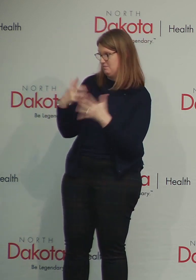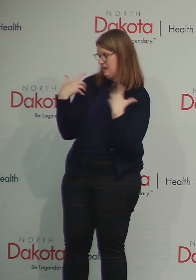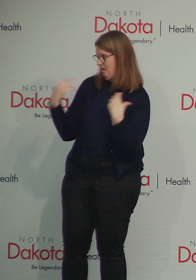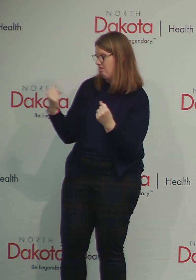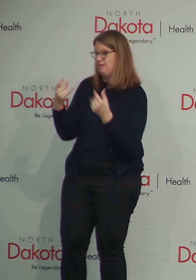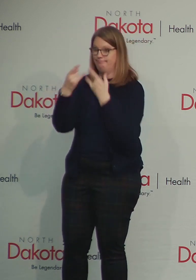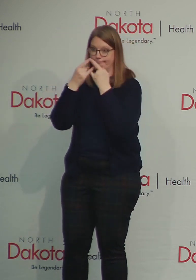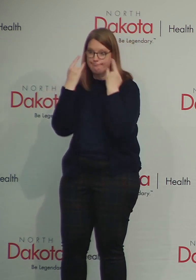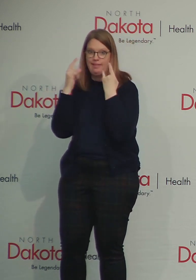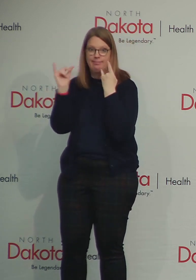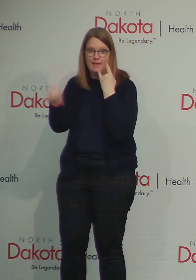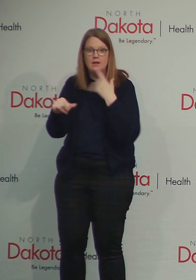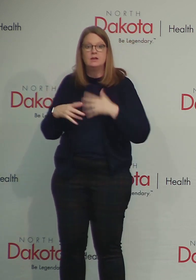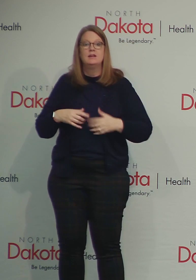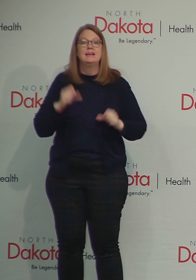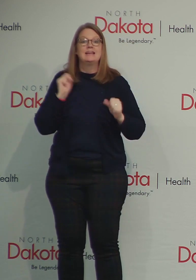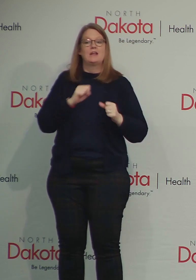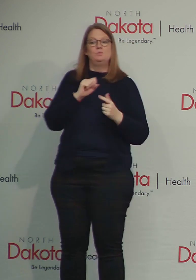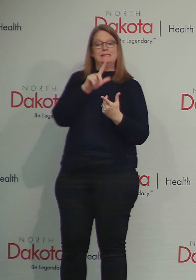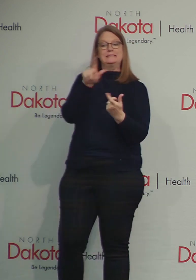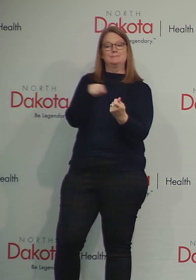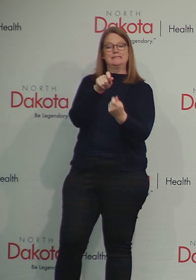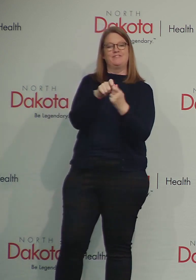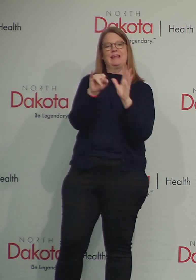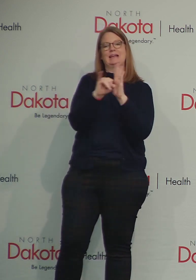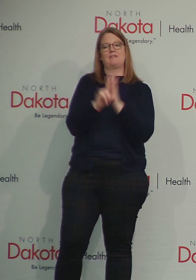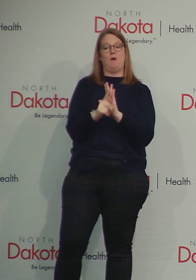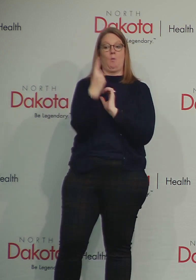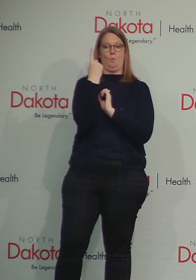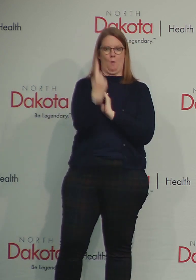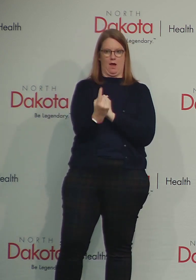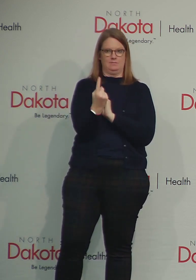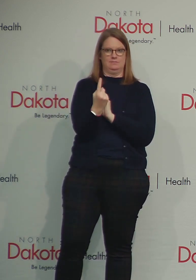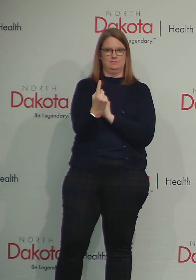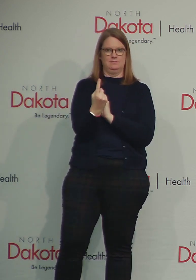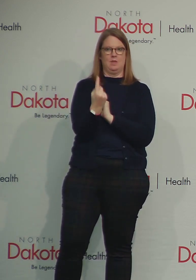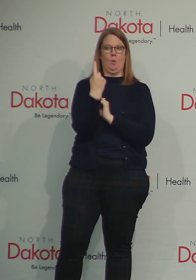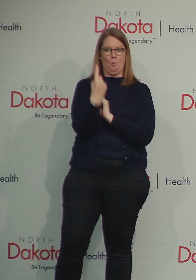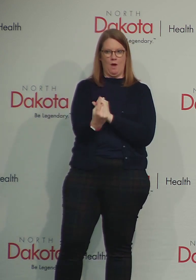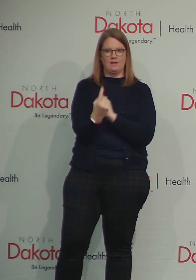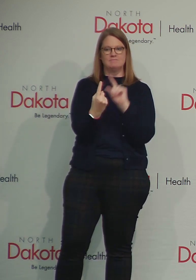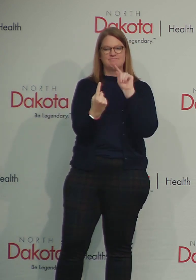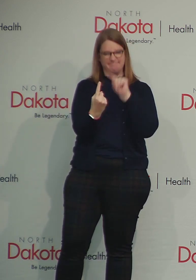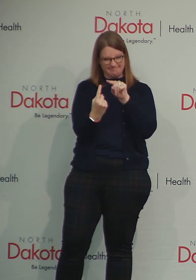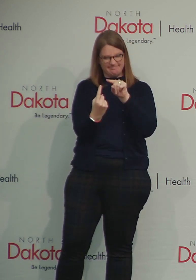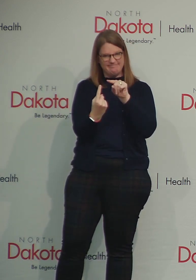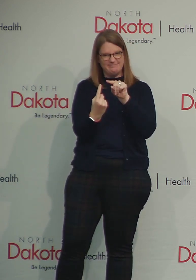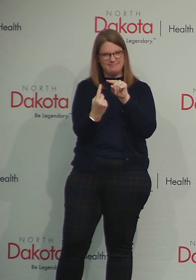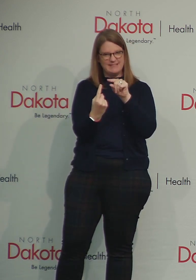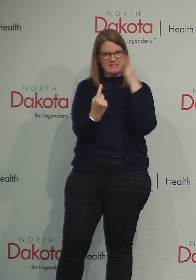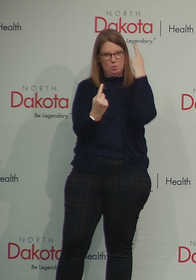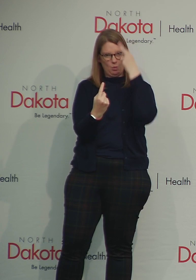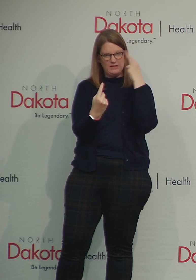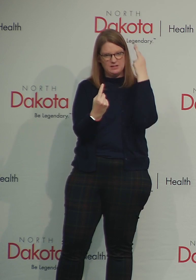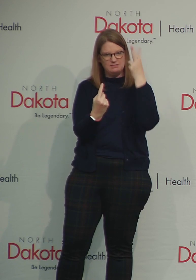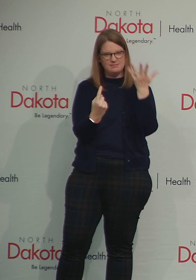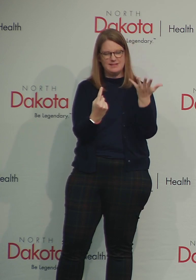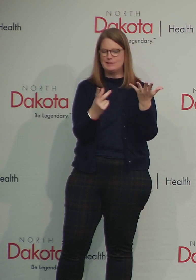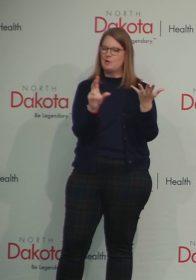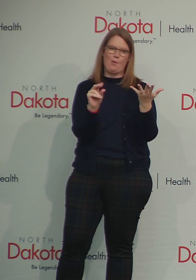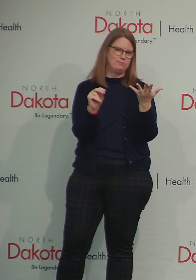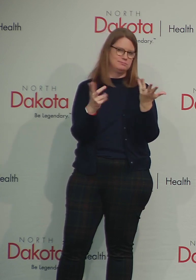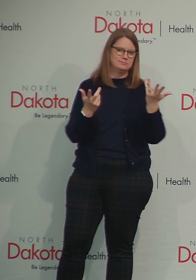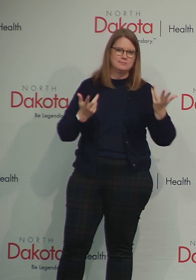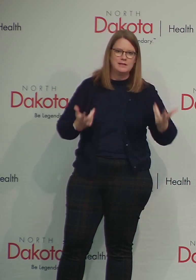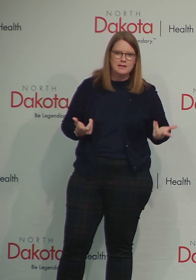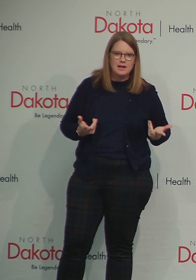So I don't think you can single out one thing, one particular thing, and say that's the reason for the drop. This is